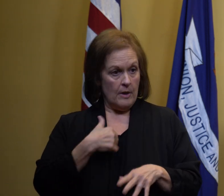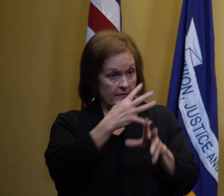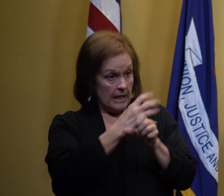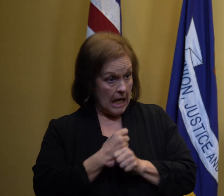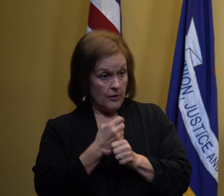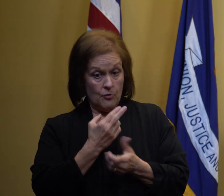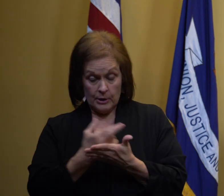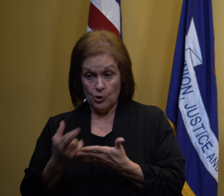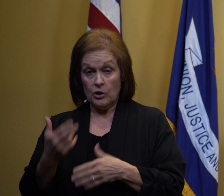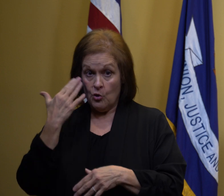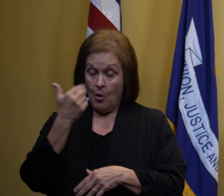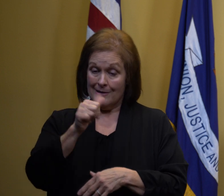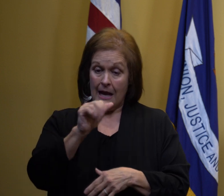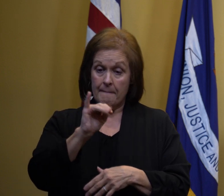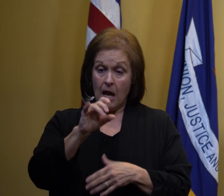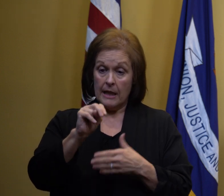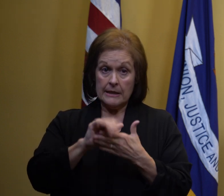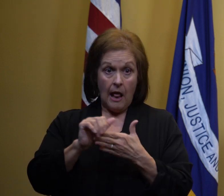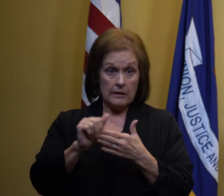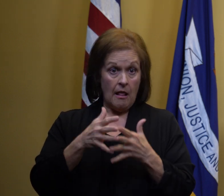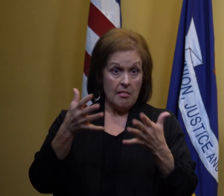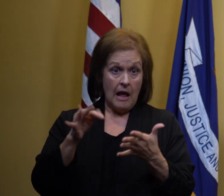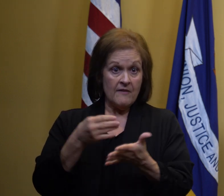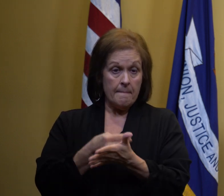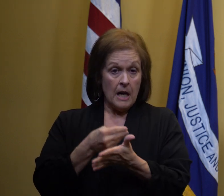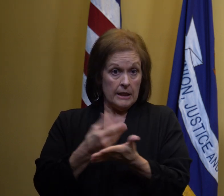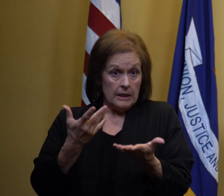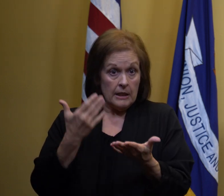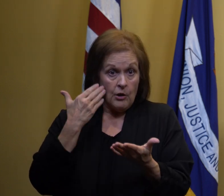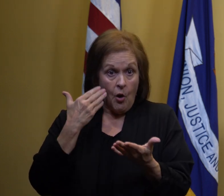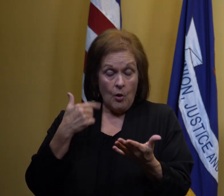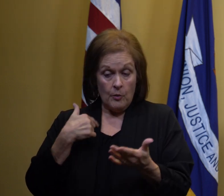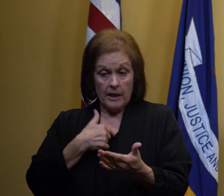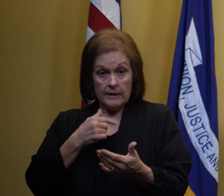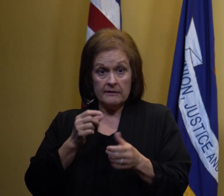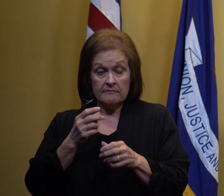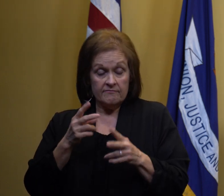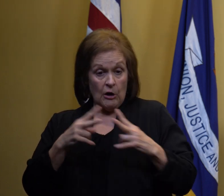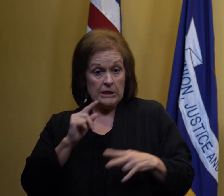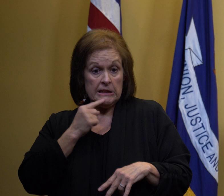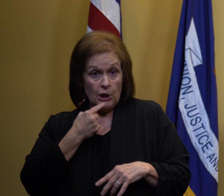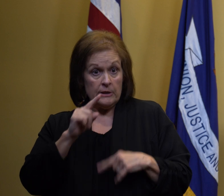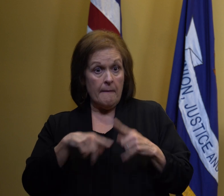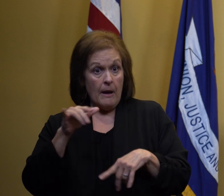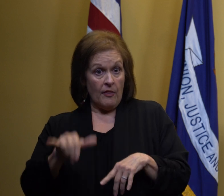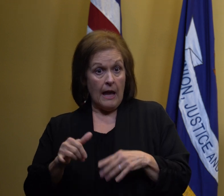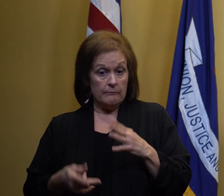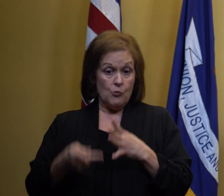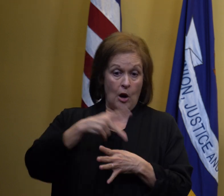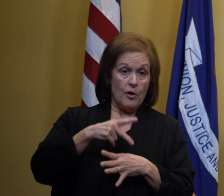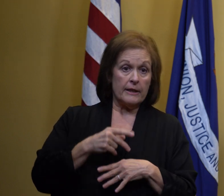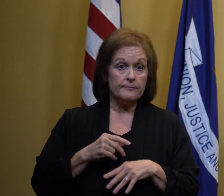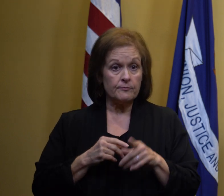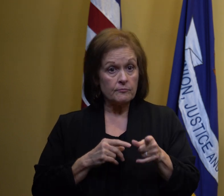$10 million is a lot of money, and it's there because the needs are great, and we're taking this very seriously. It's a priority. Do you think that goes